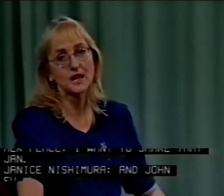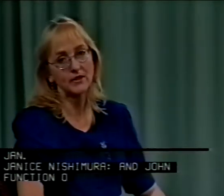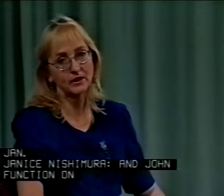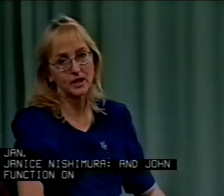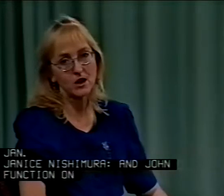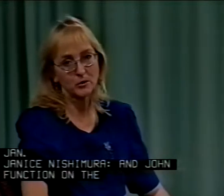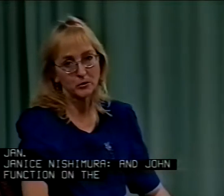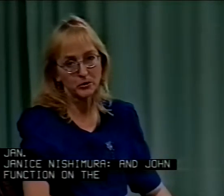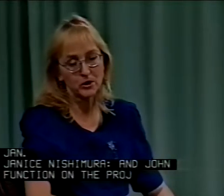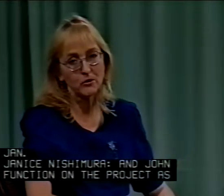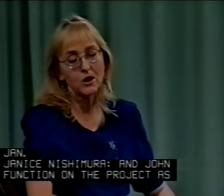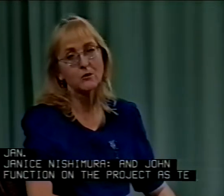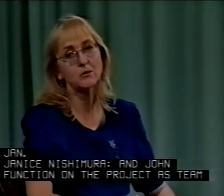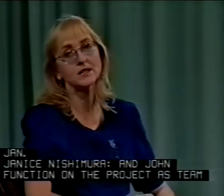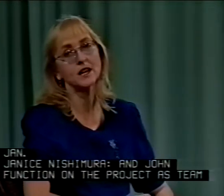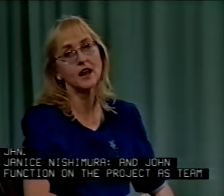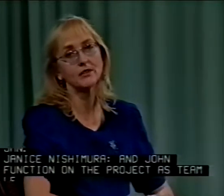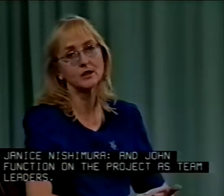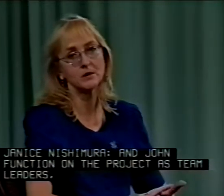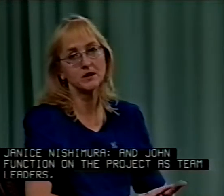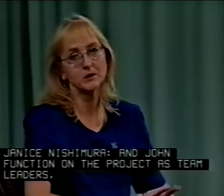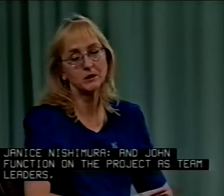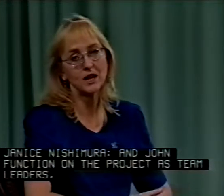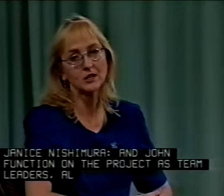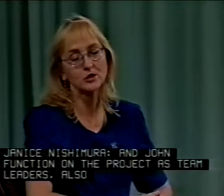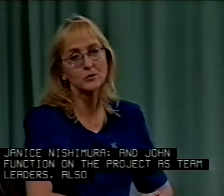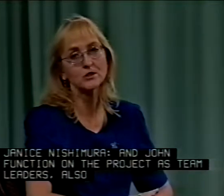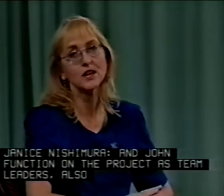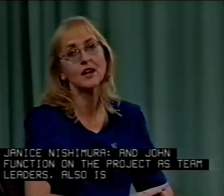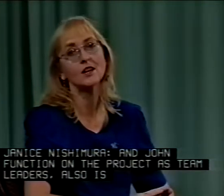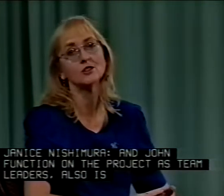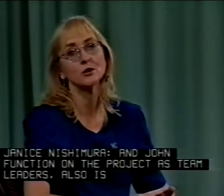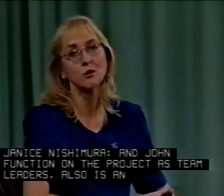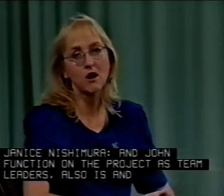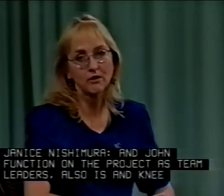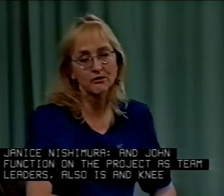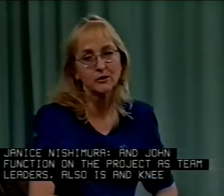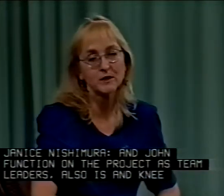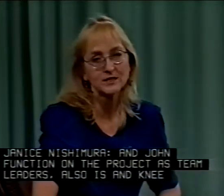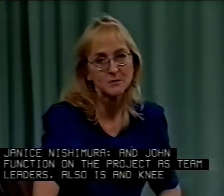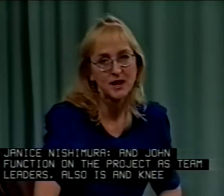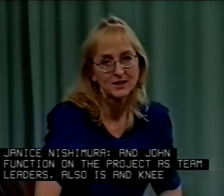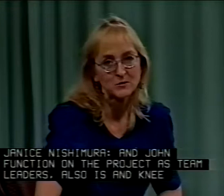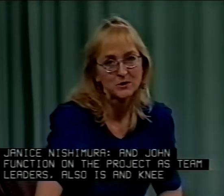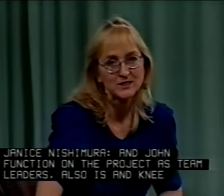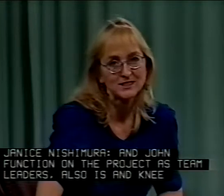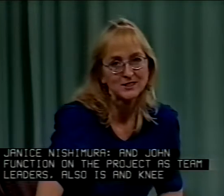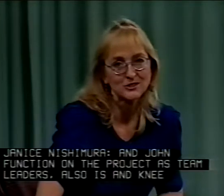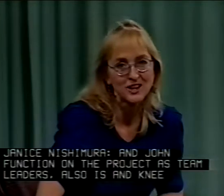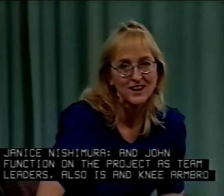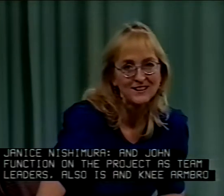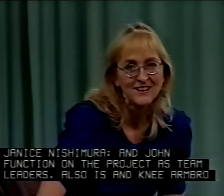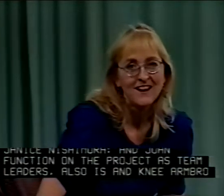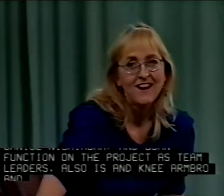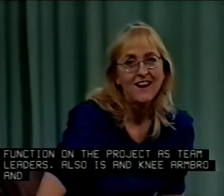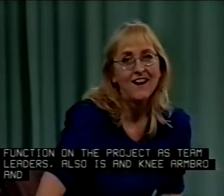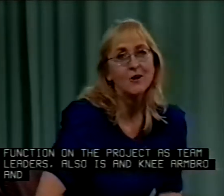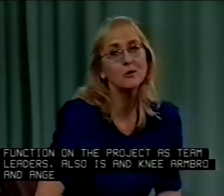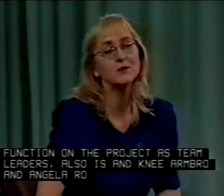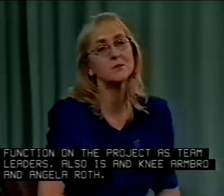Anthony Aramburo, representing African American black interpreters, and Angela Roth from the Hispanic community. So Jan will be speaking